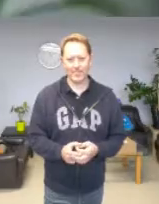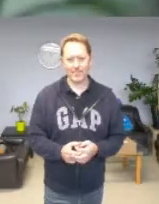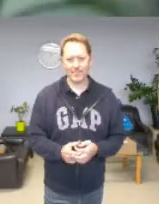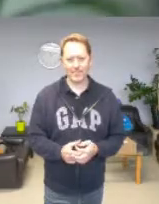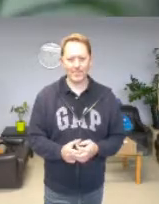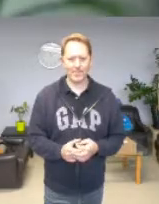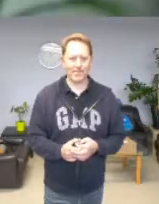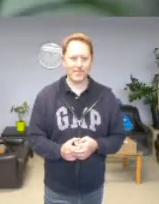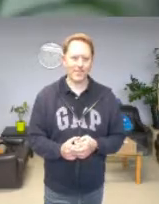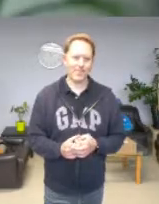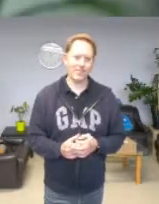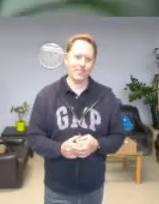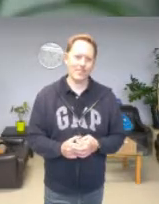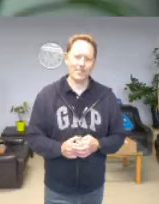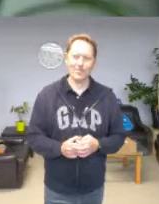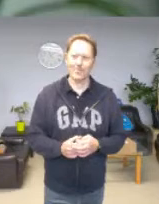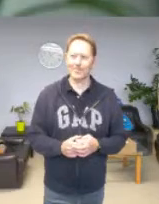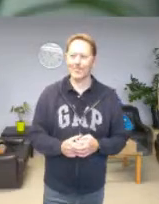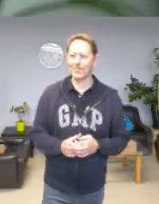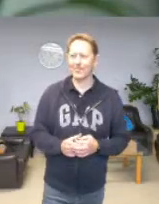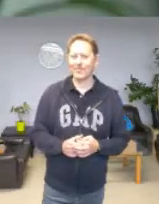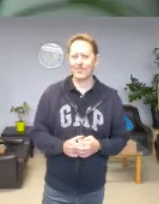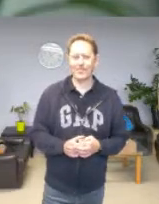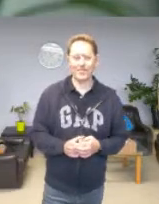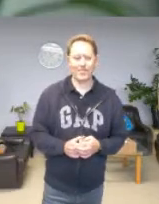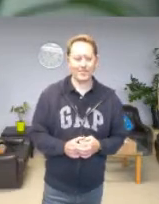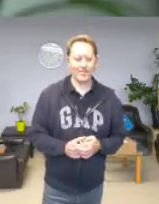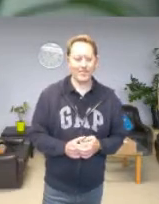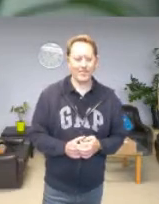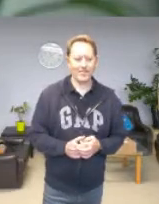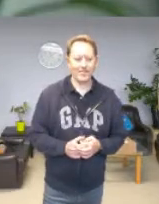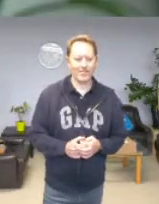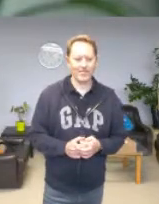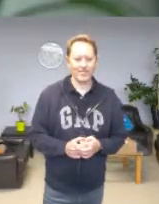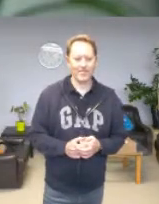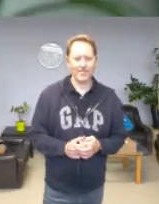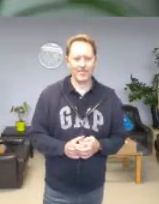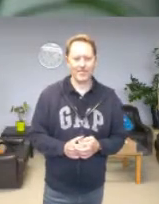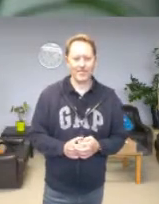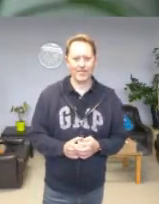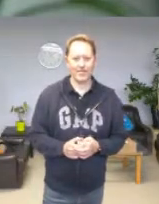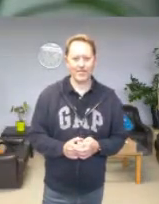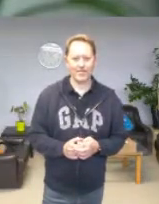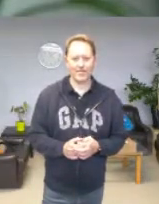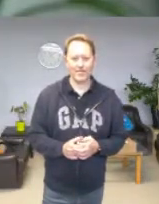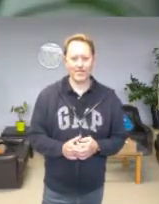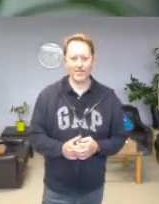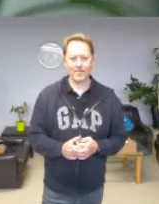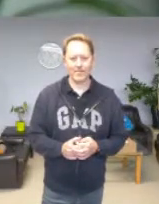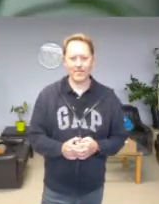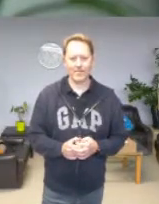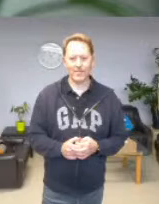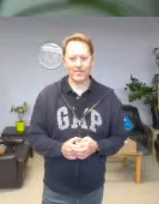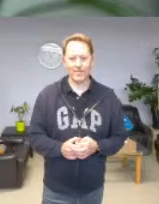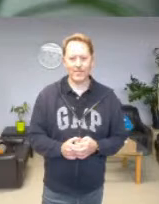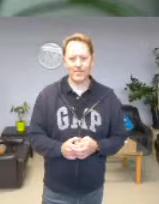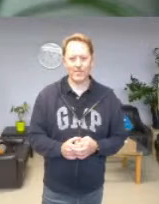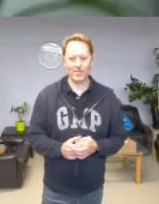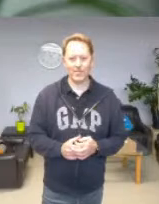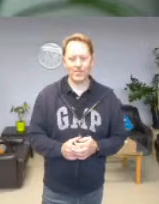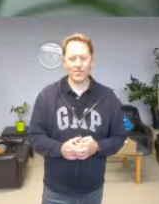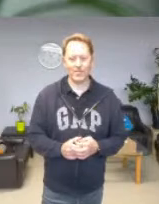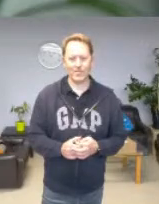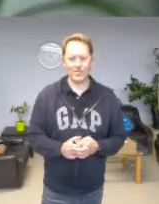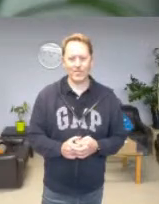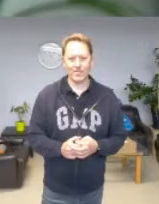So how does the sign language recognition process look like? Imagine a situation of a Teams online meeting where one